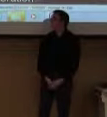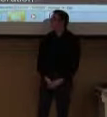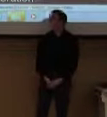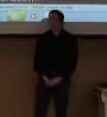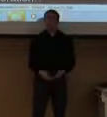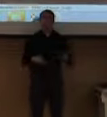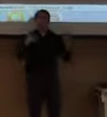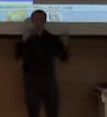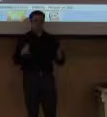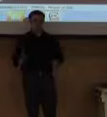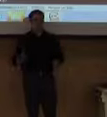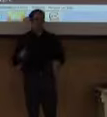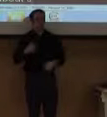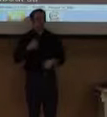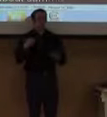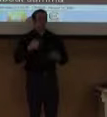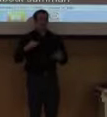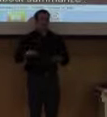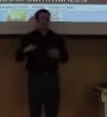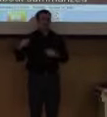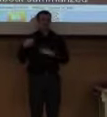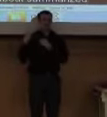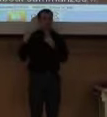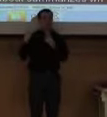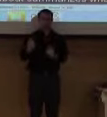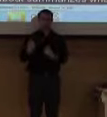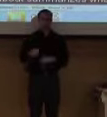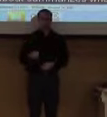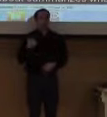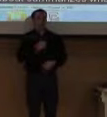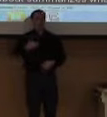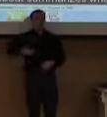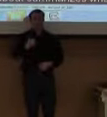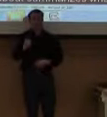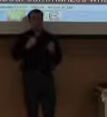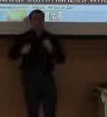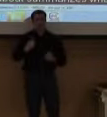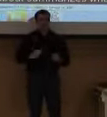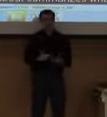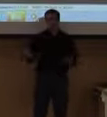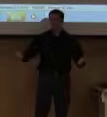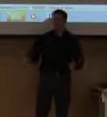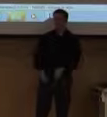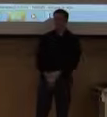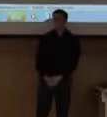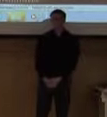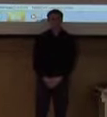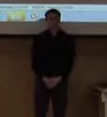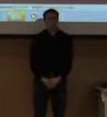That about summarizes what I've been doing to this point. And we welcome any questions.